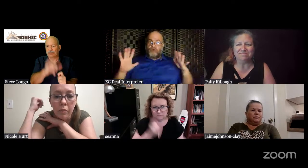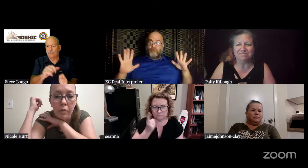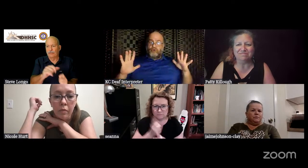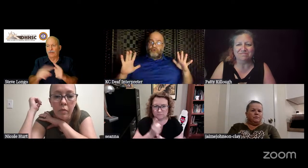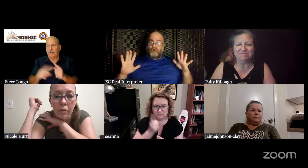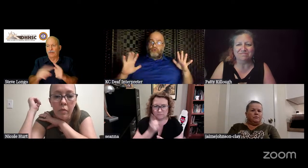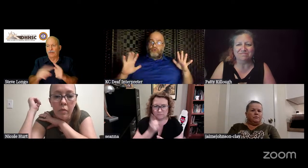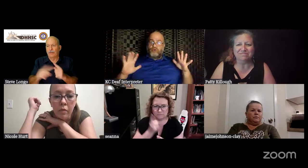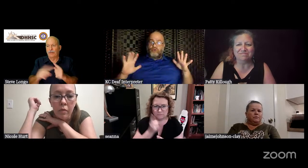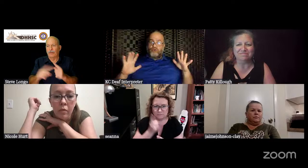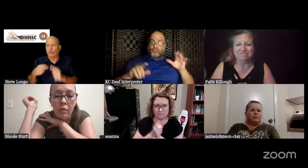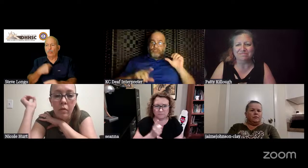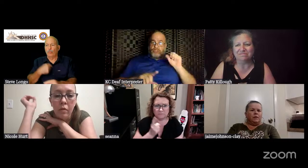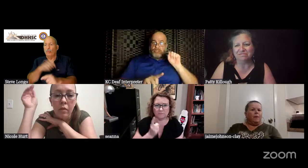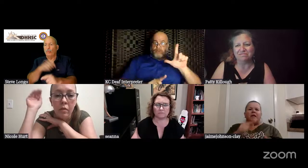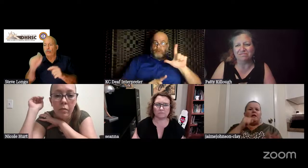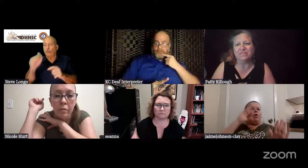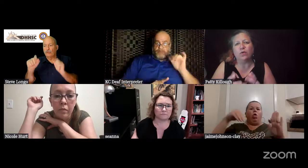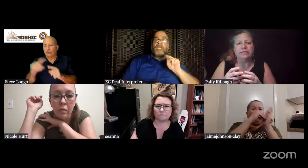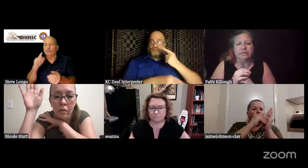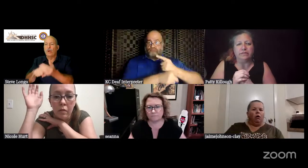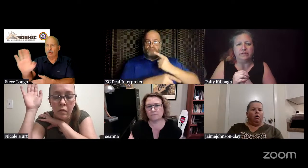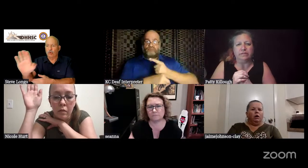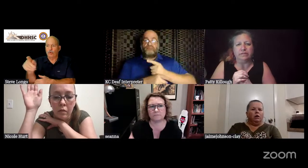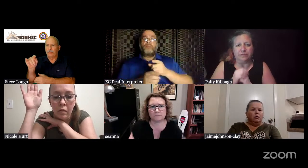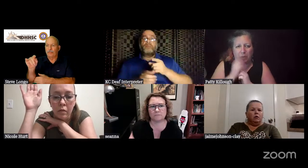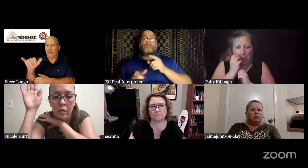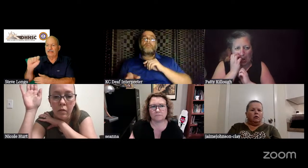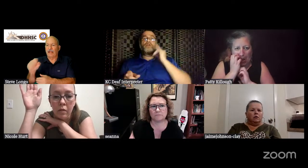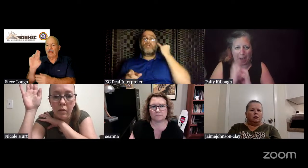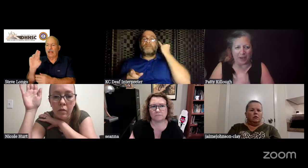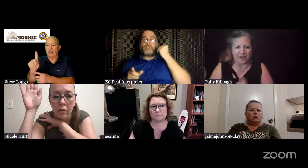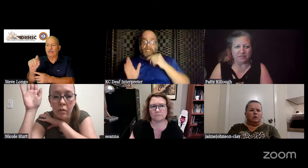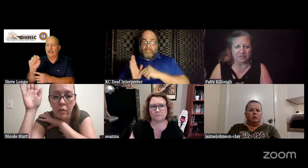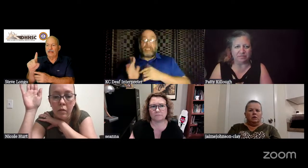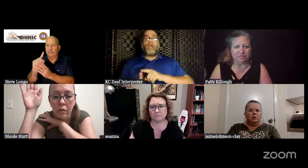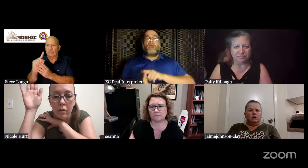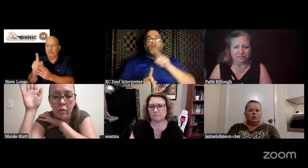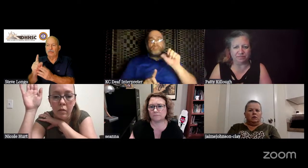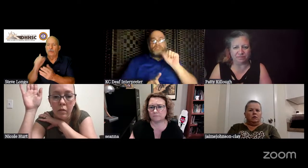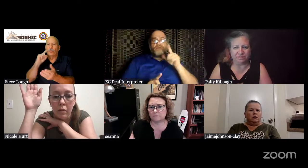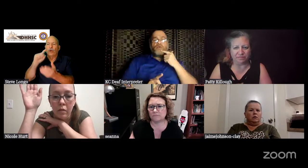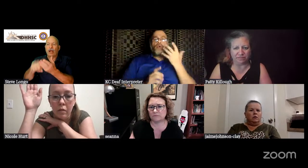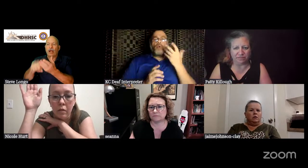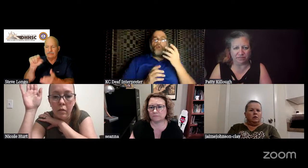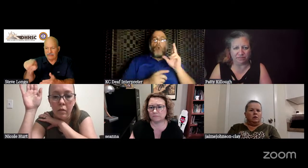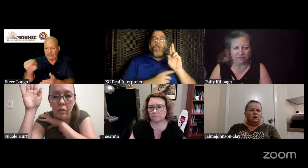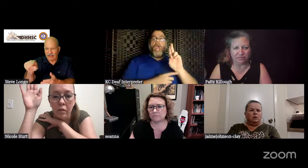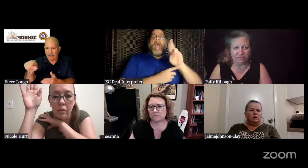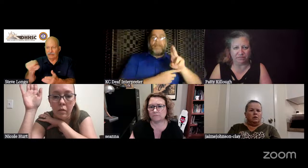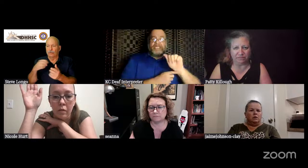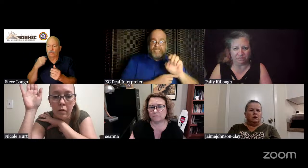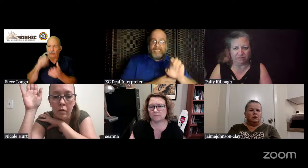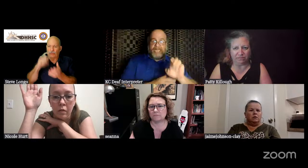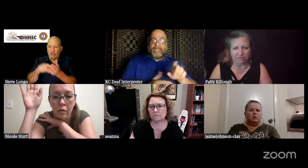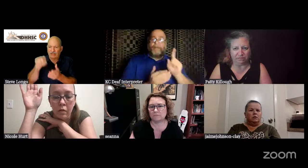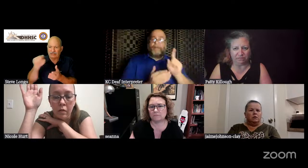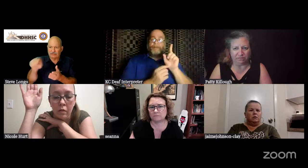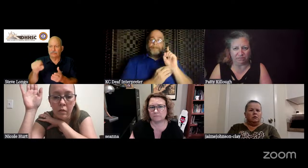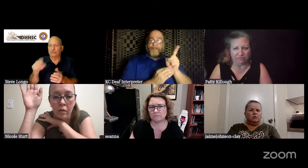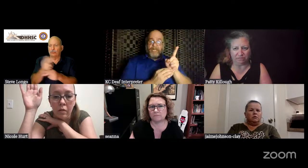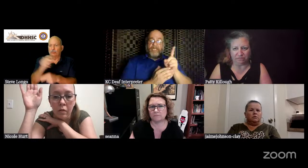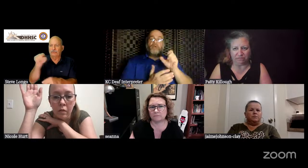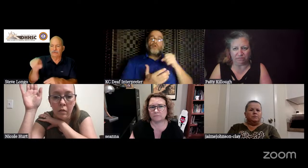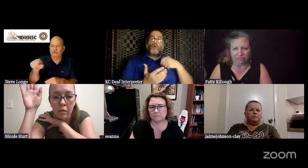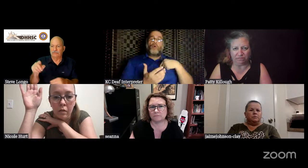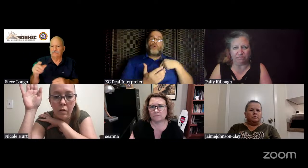minutes. And because they've already been passed. So they've already been voted on and approved and